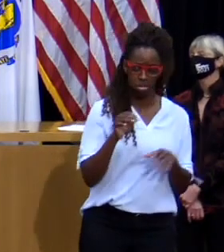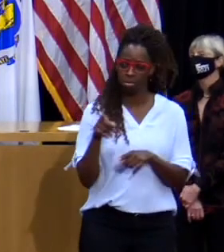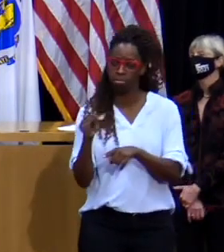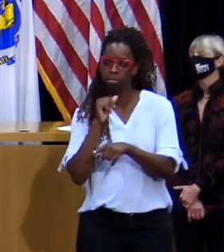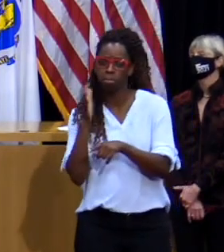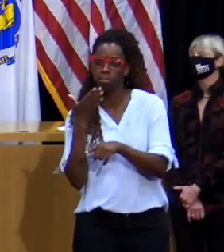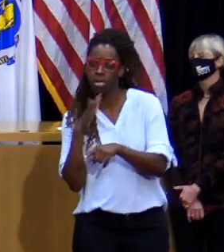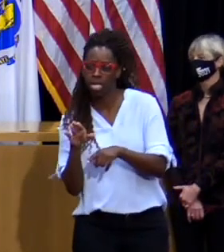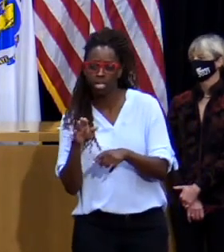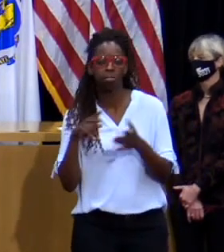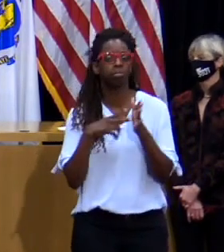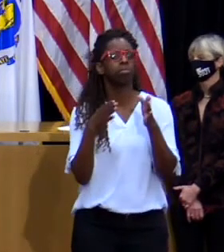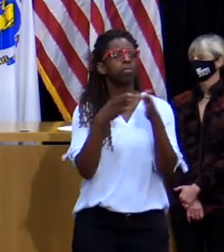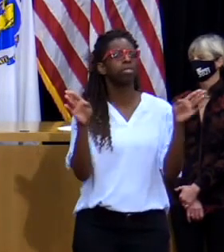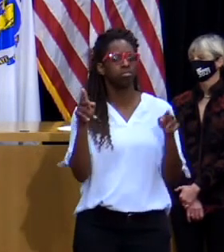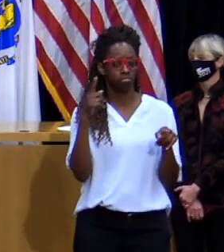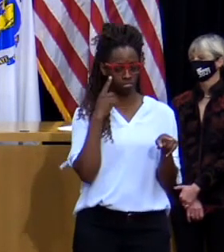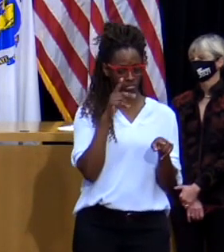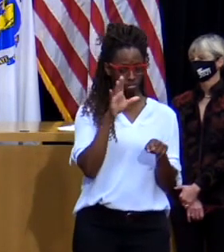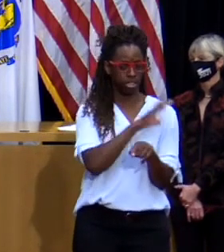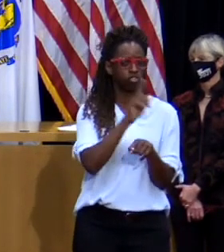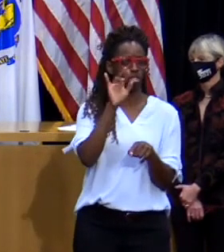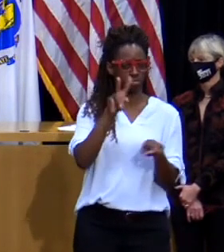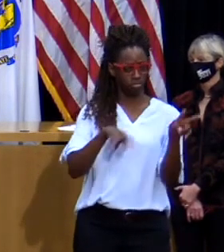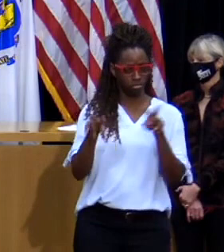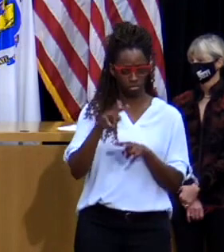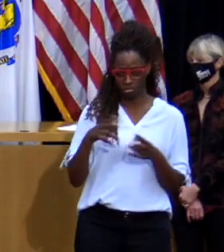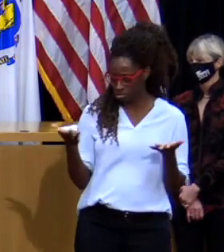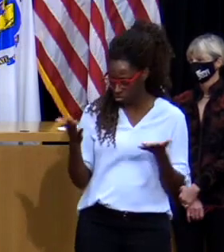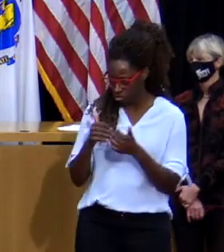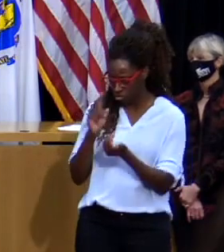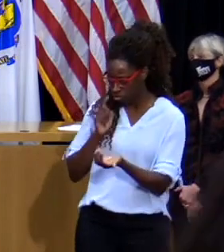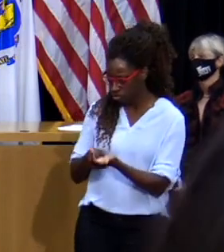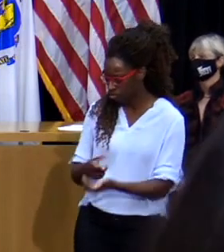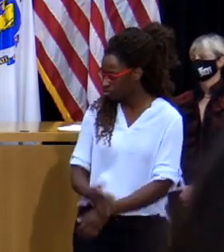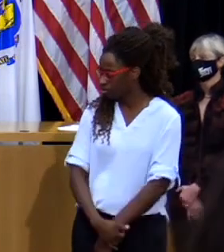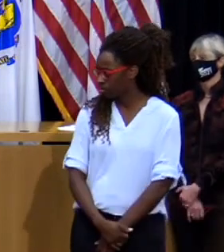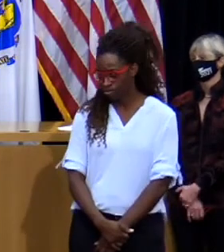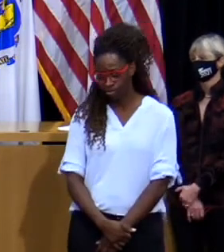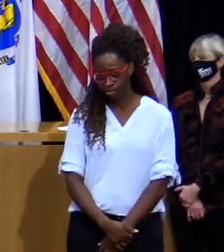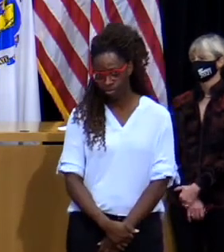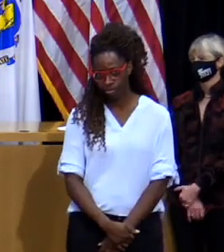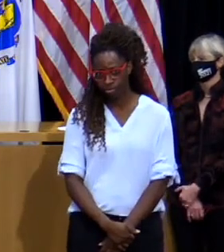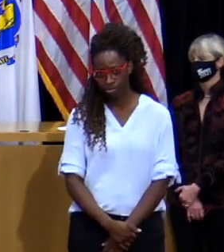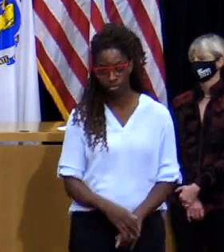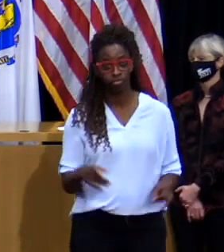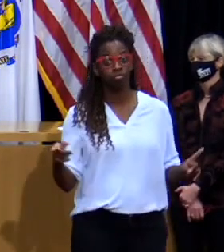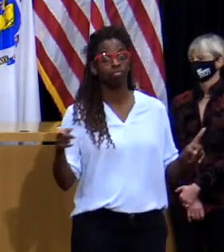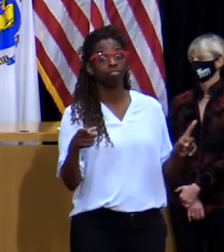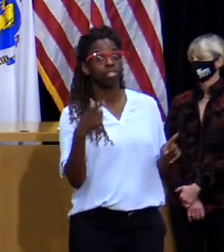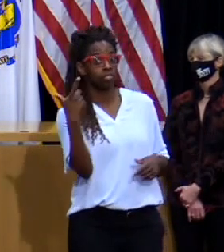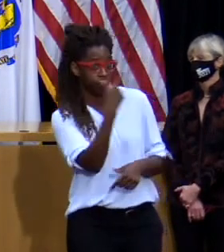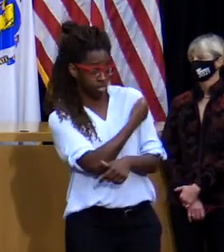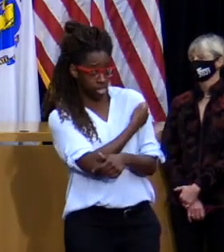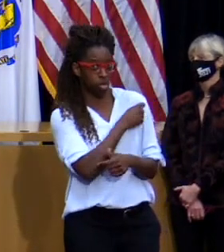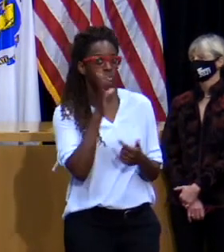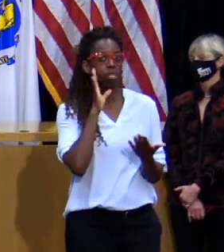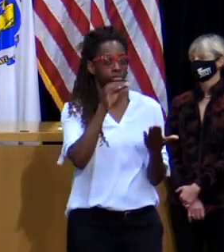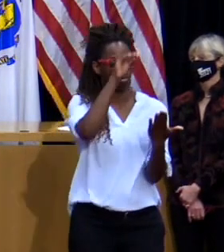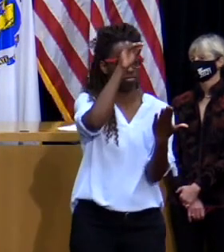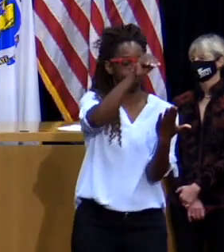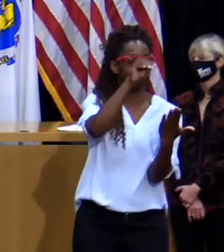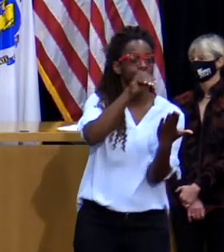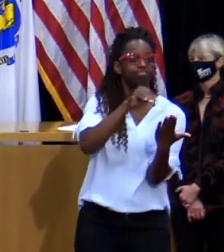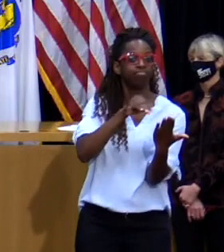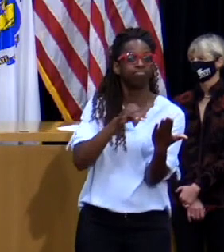who receives a vaccine will actually receive a printed sheet to let them know what to look for in terms of adverse reactions. There also are 9